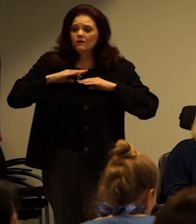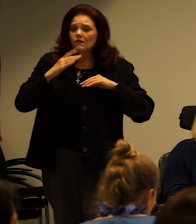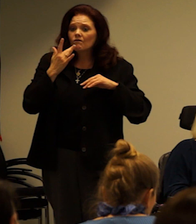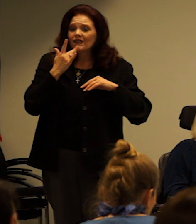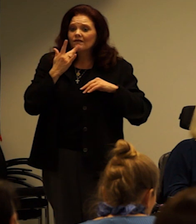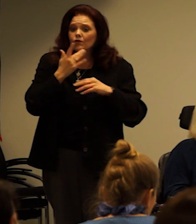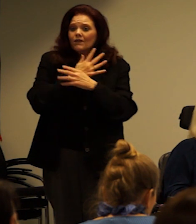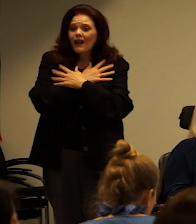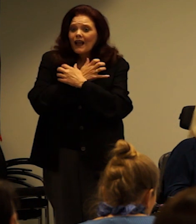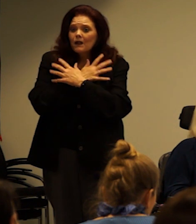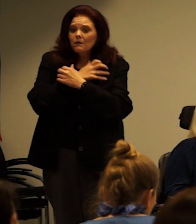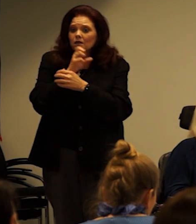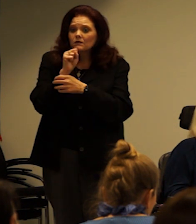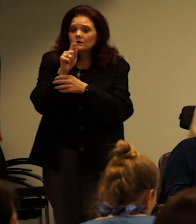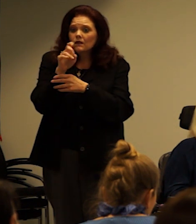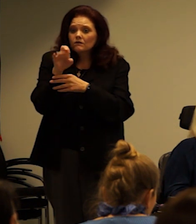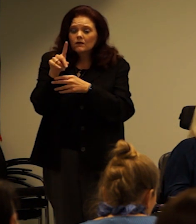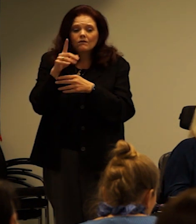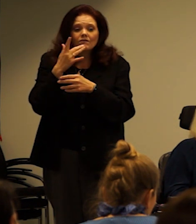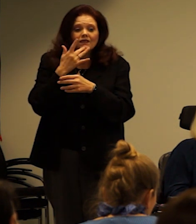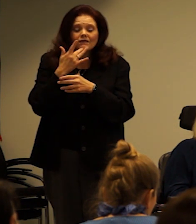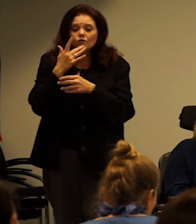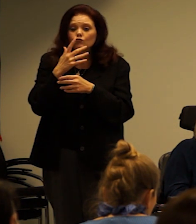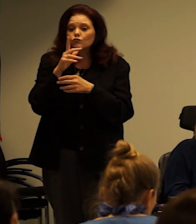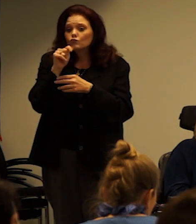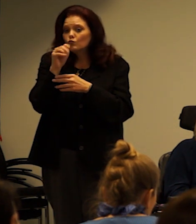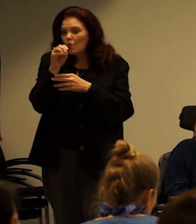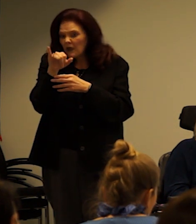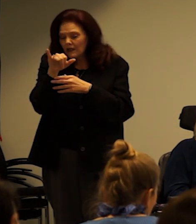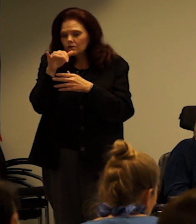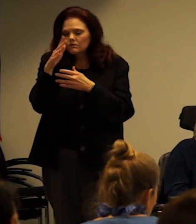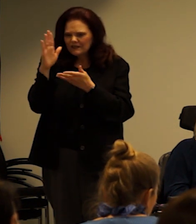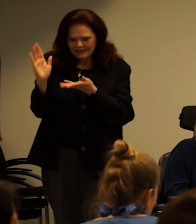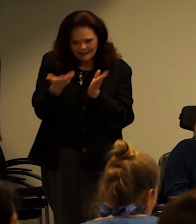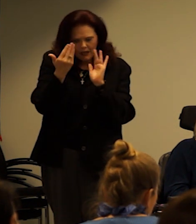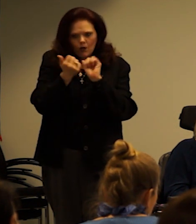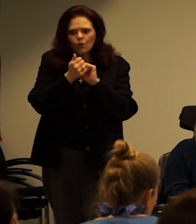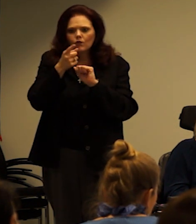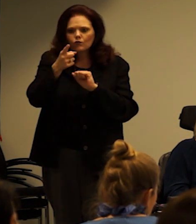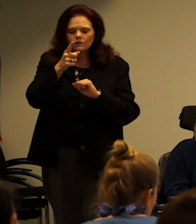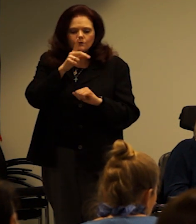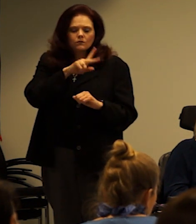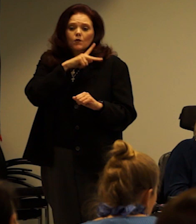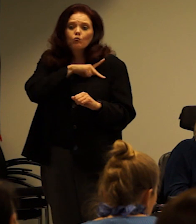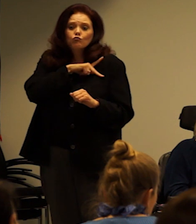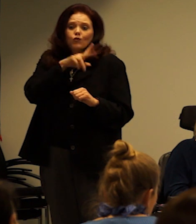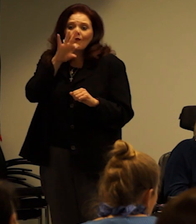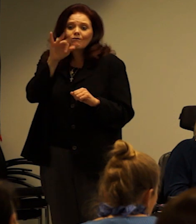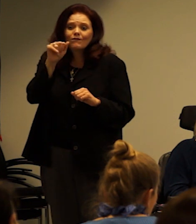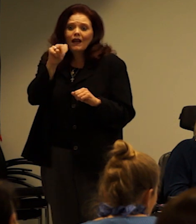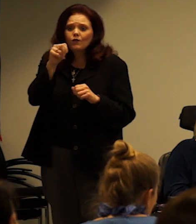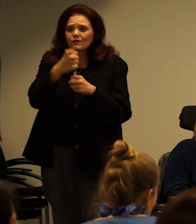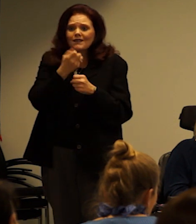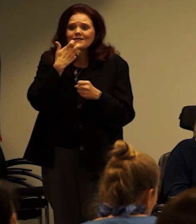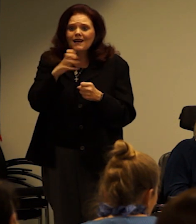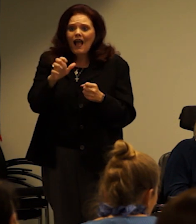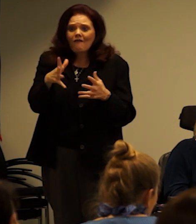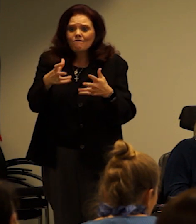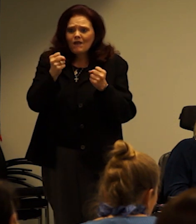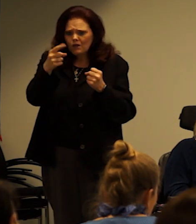stuffed animal, a favorite toy, something like that. Take that with you. Personal fans if you get overheated